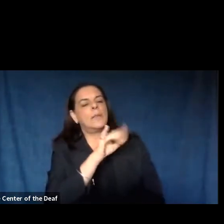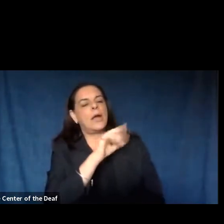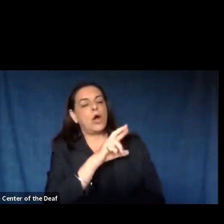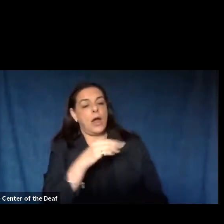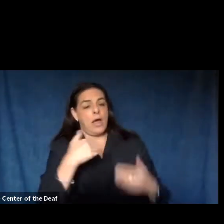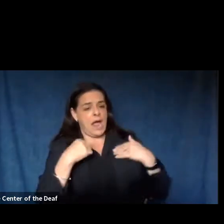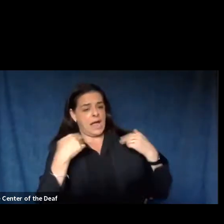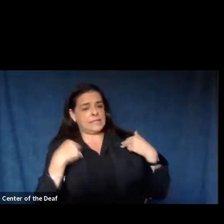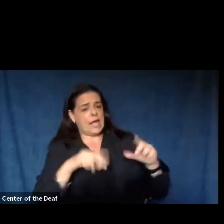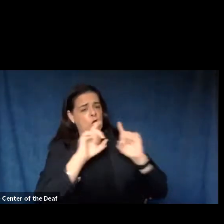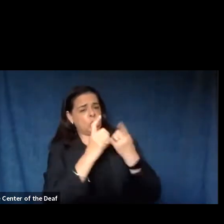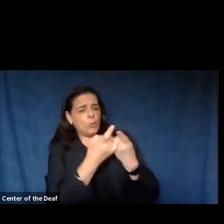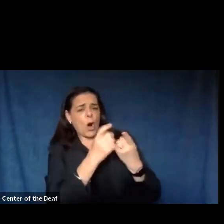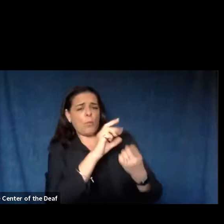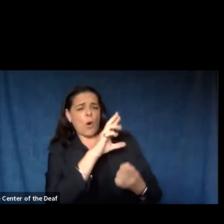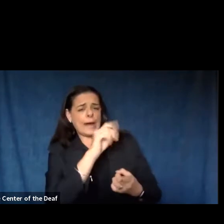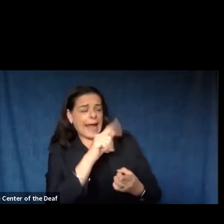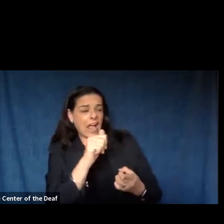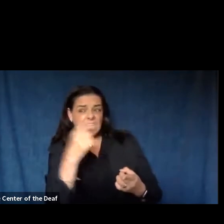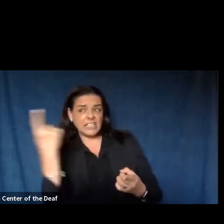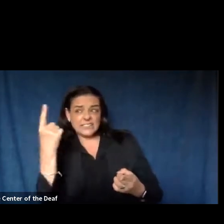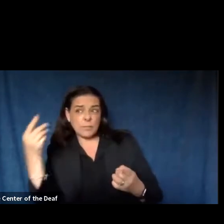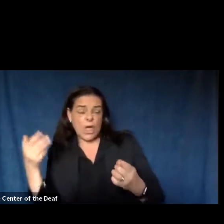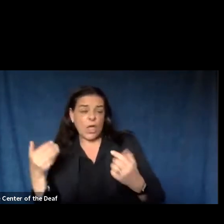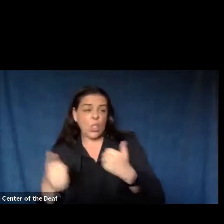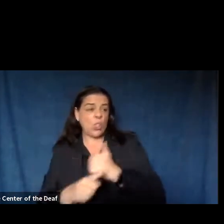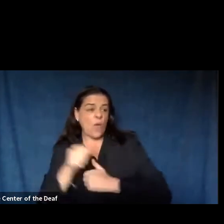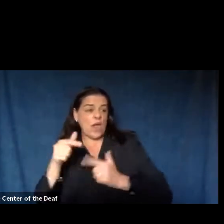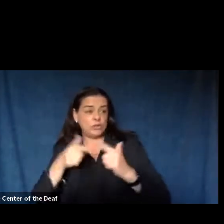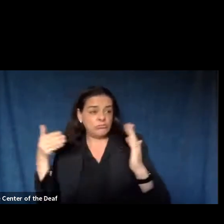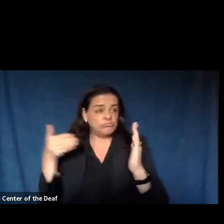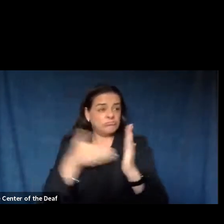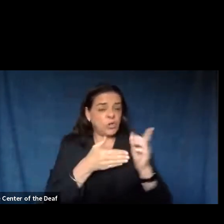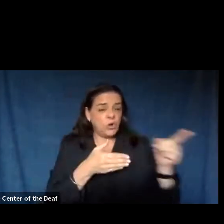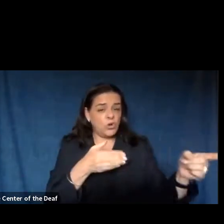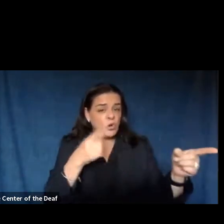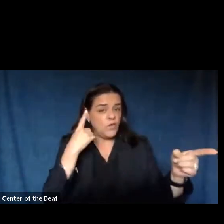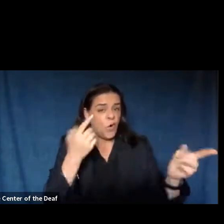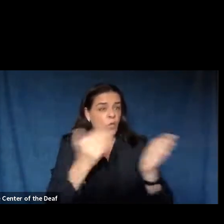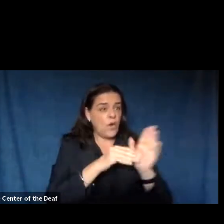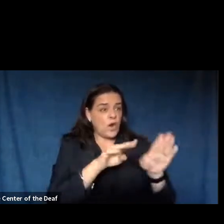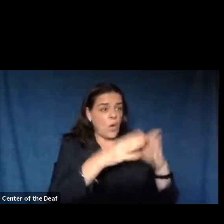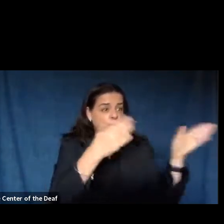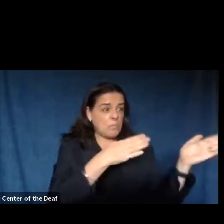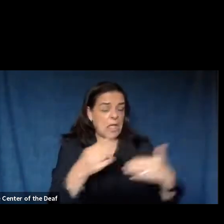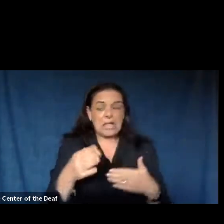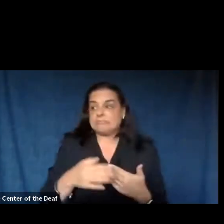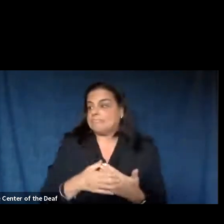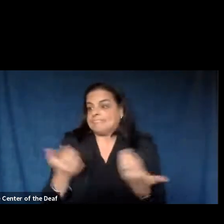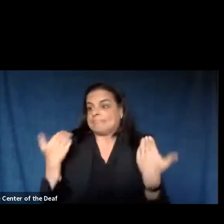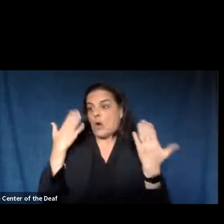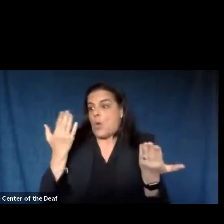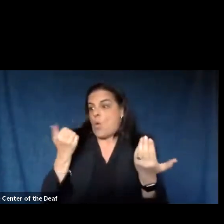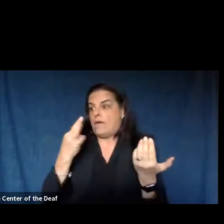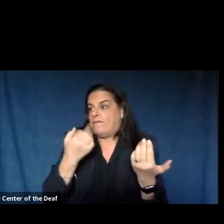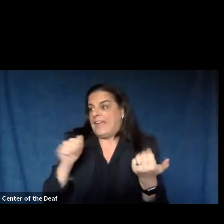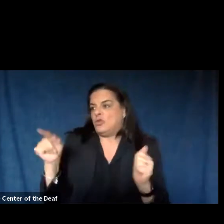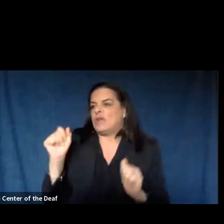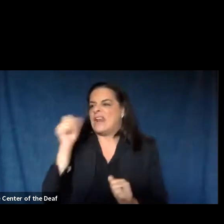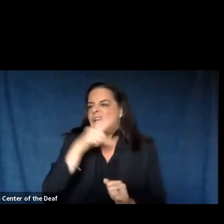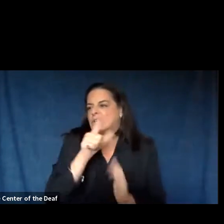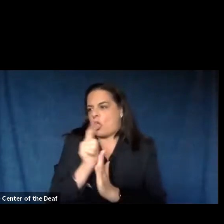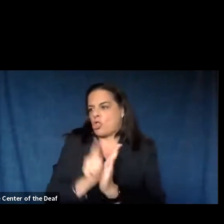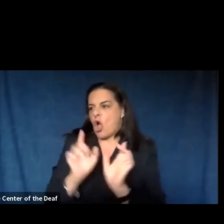or county been threatened with lawsuits for your reopening plan? I'm not aware of any. That's a question for the law office. From